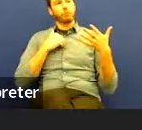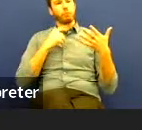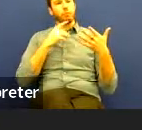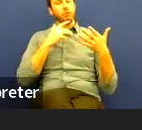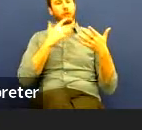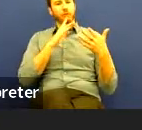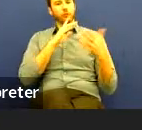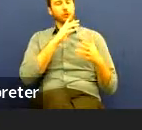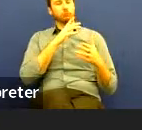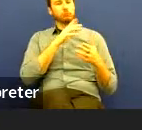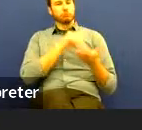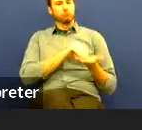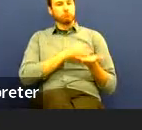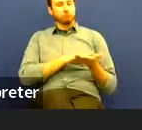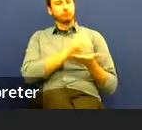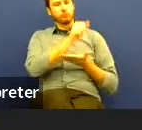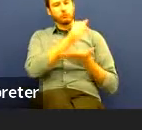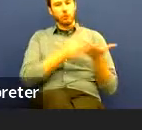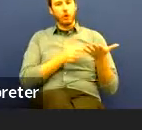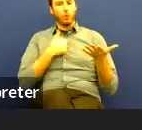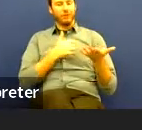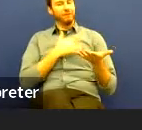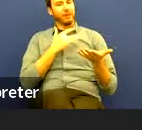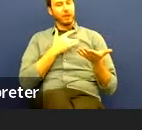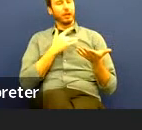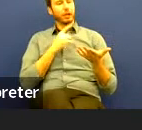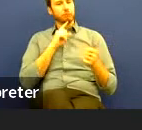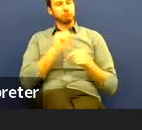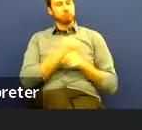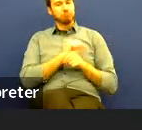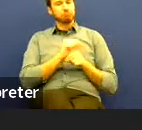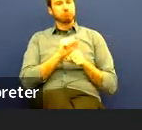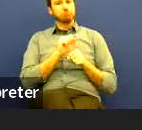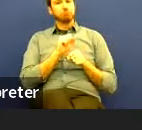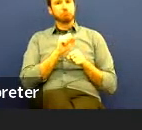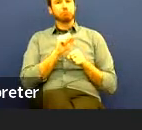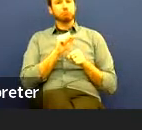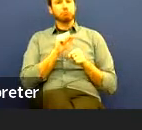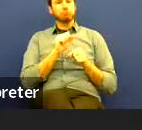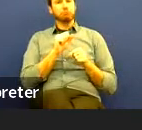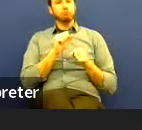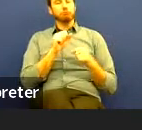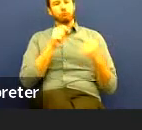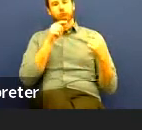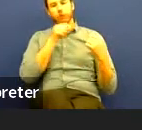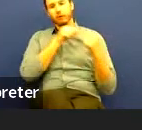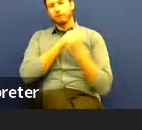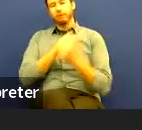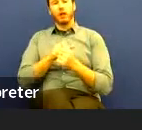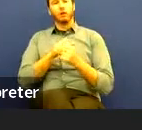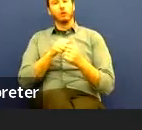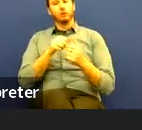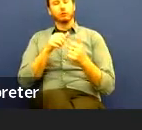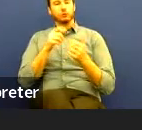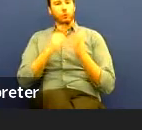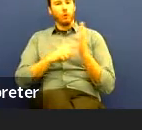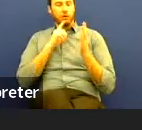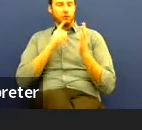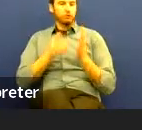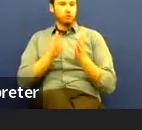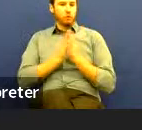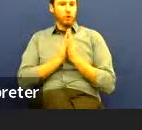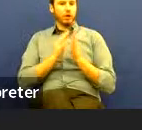all those standards and believe that we are that we're in conjunction with them in terms of getting a special